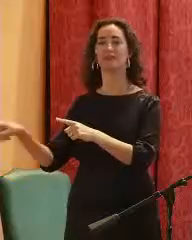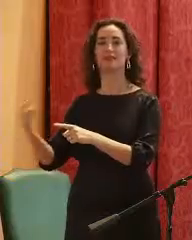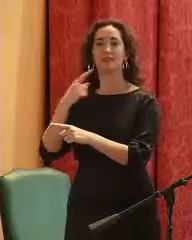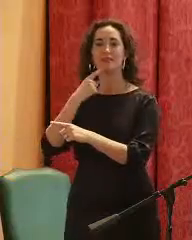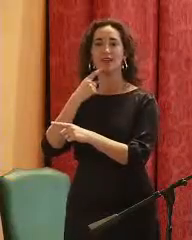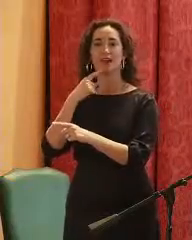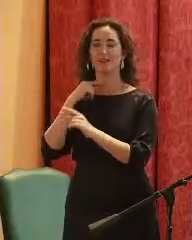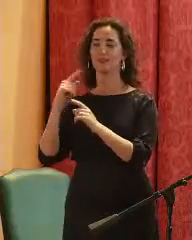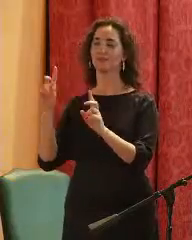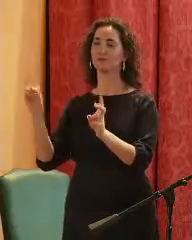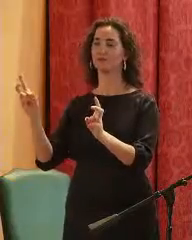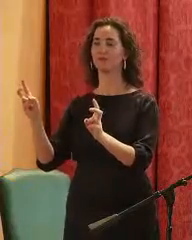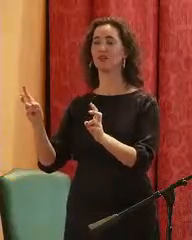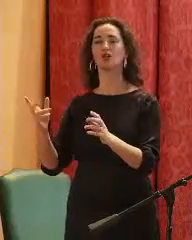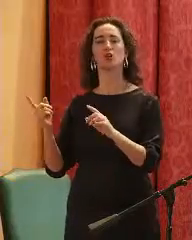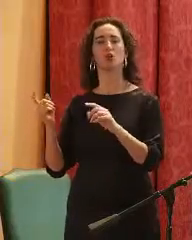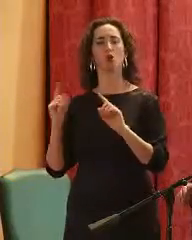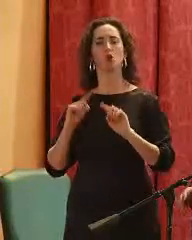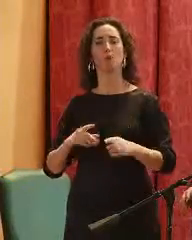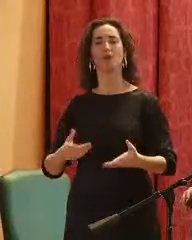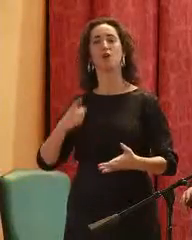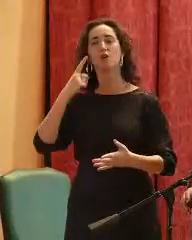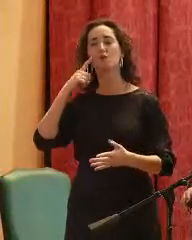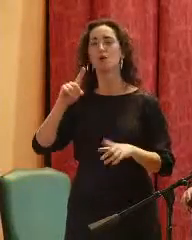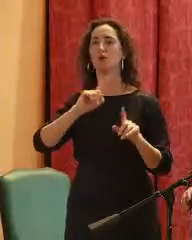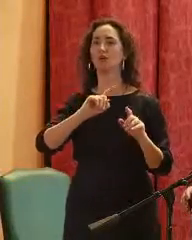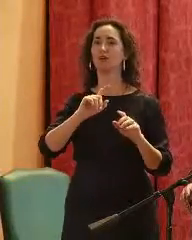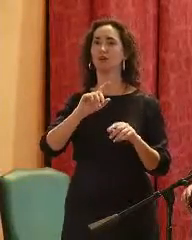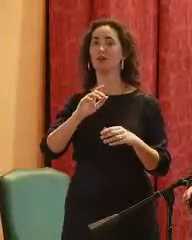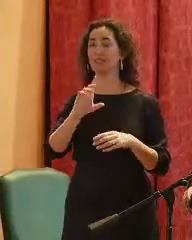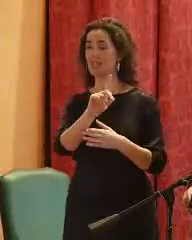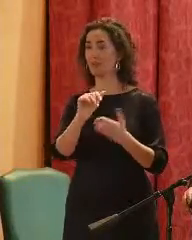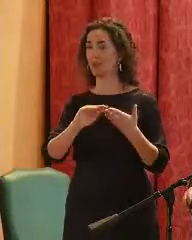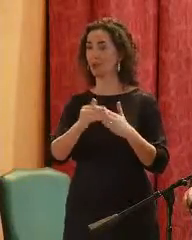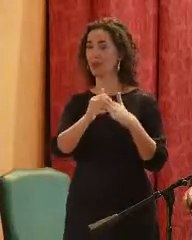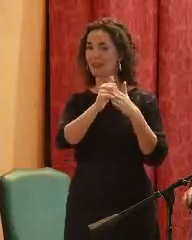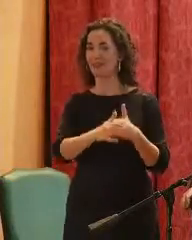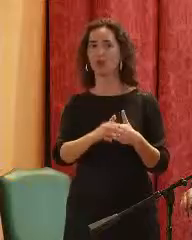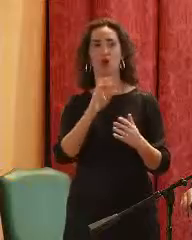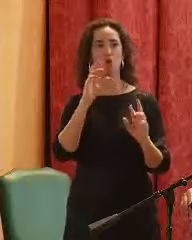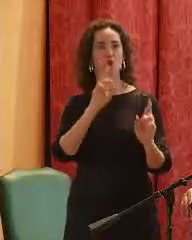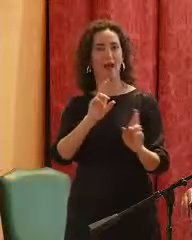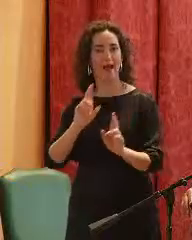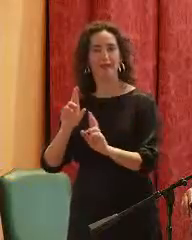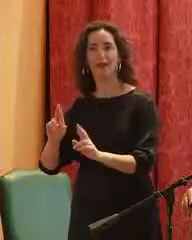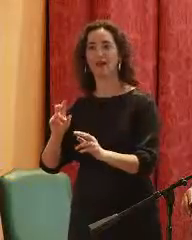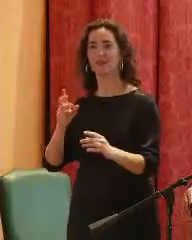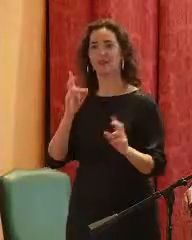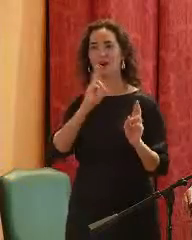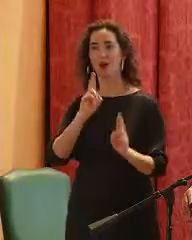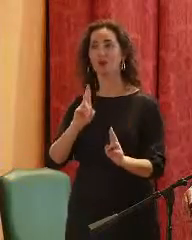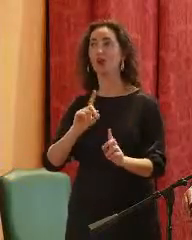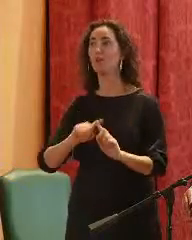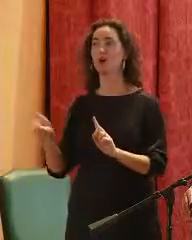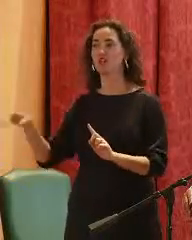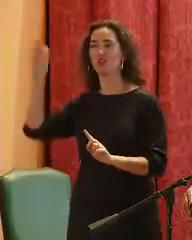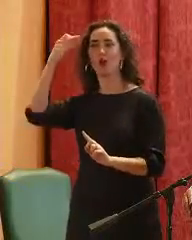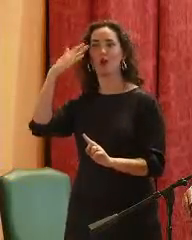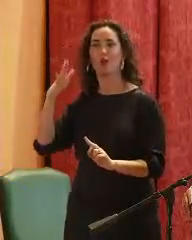to recognize and honor leaders in the disability community, but what she doesn't know is we're going to start